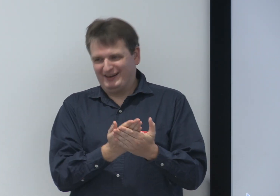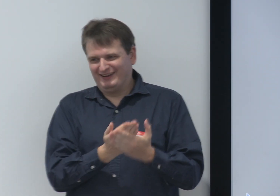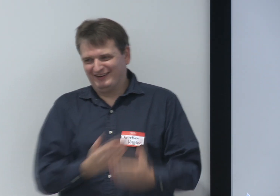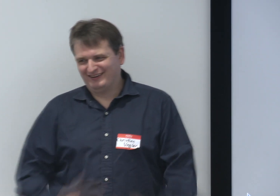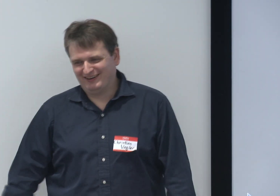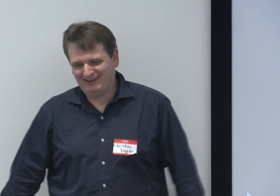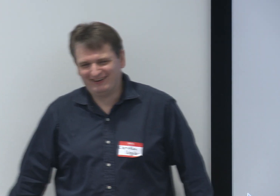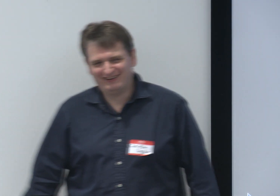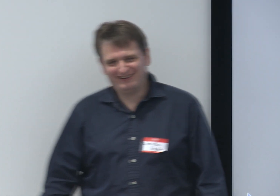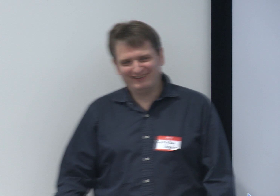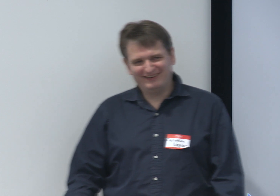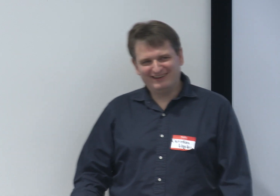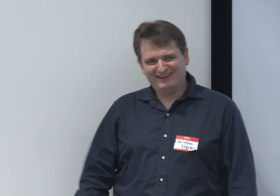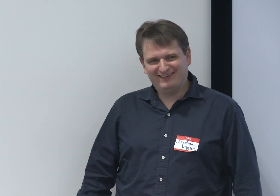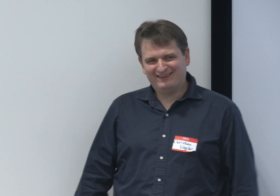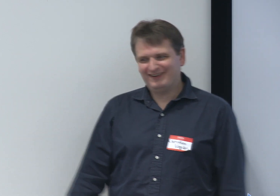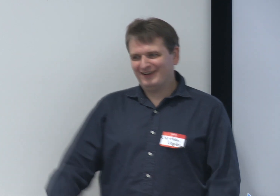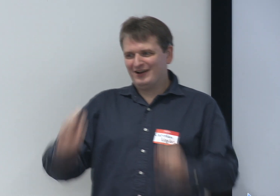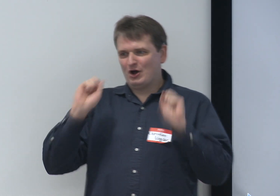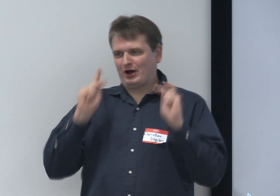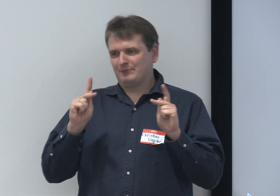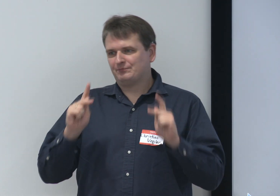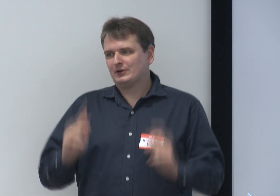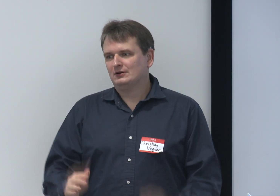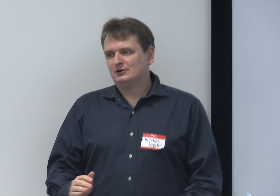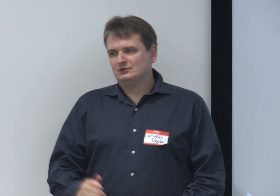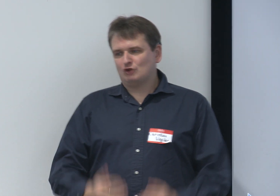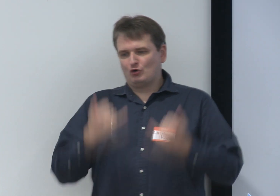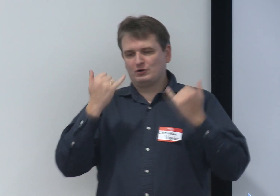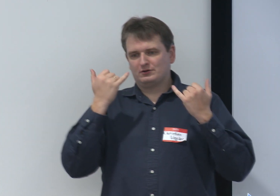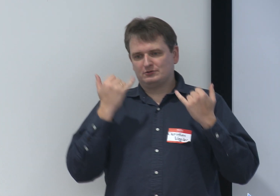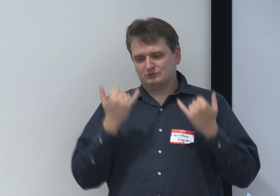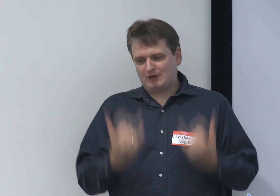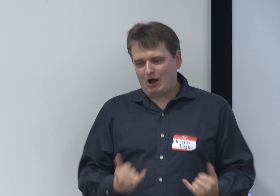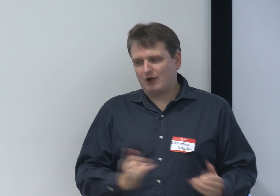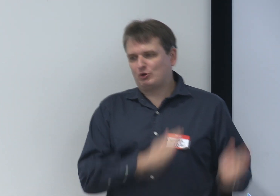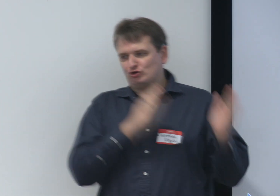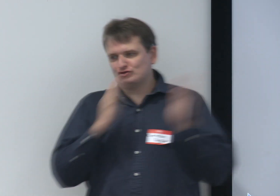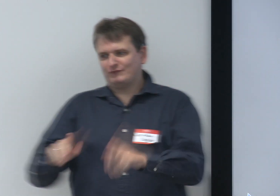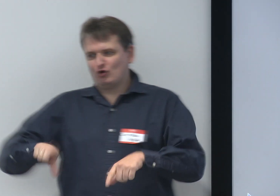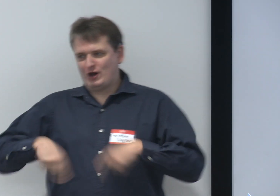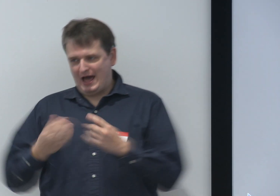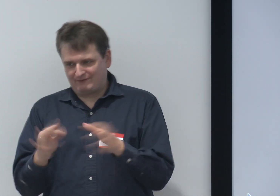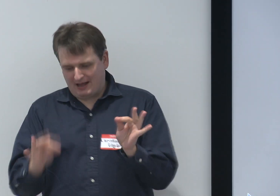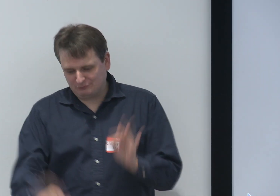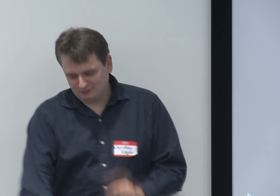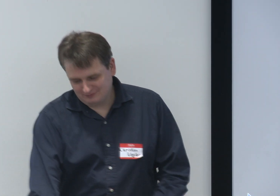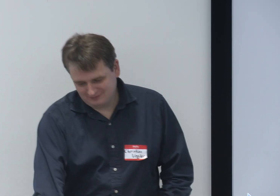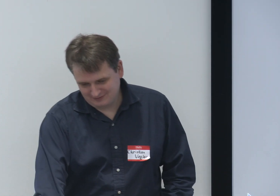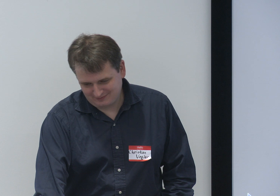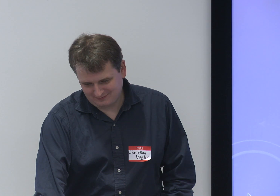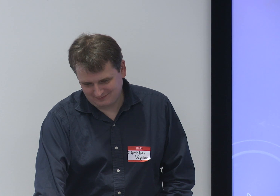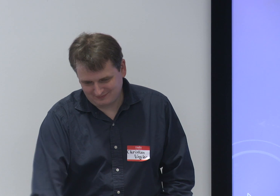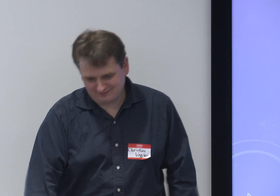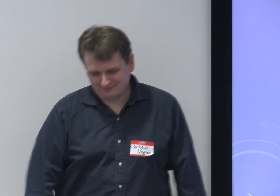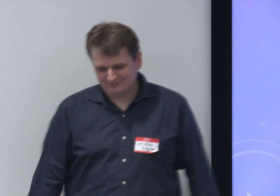not been doing a good job of this. All right. So now I'm going to shift to live caption.